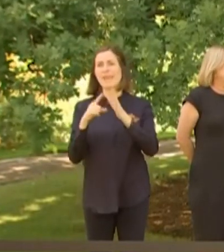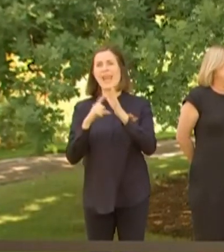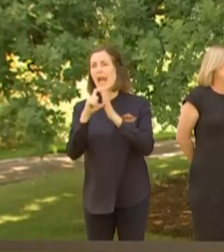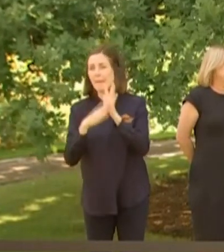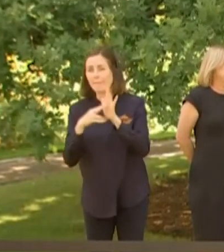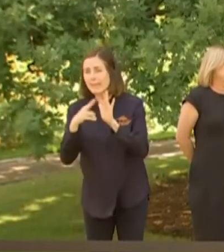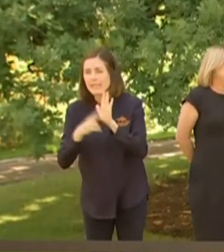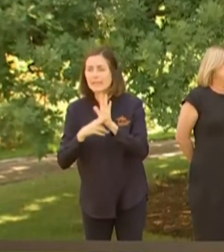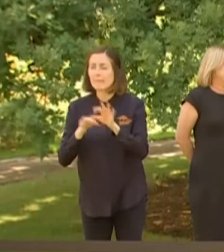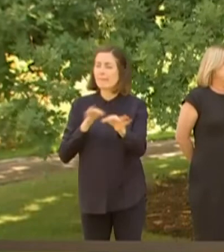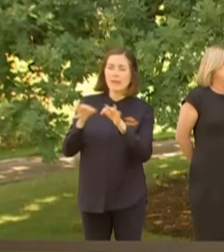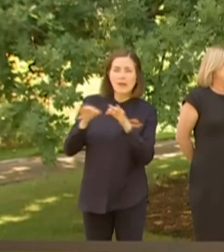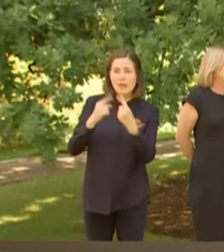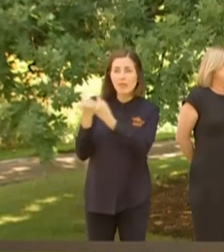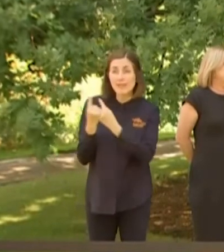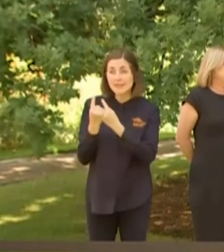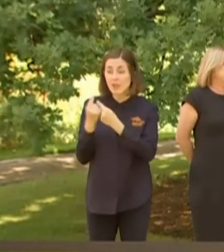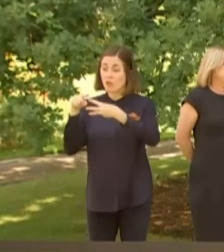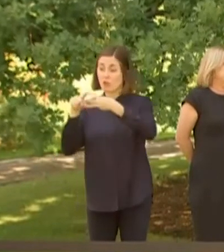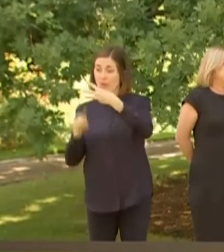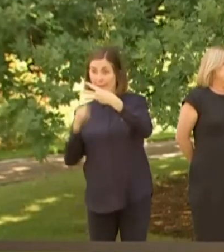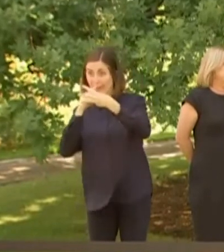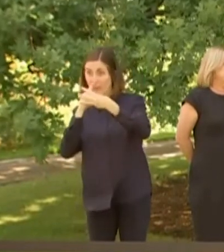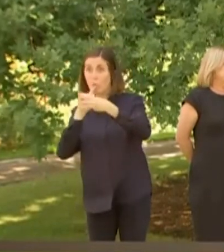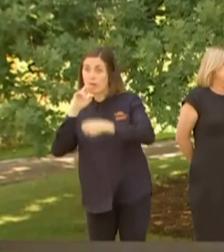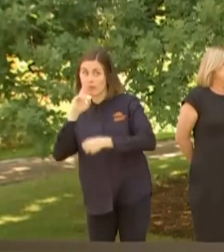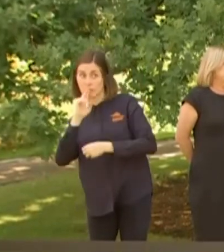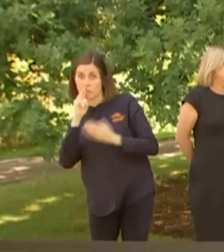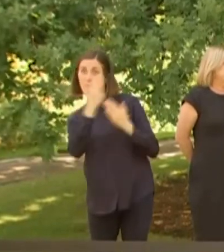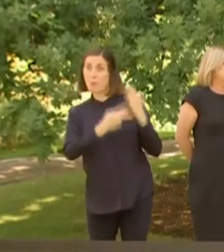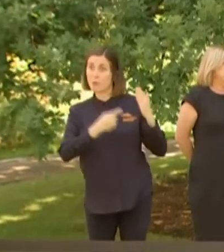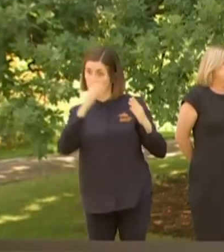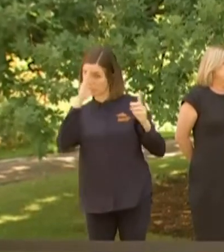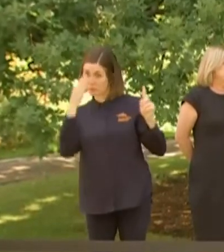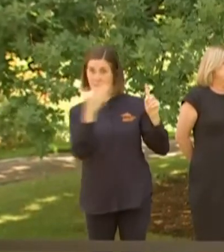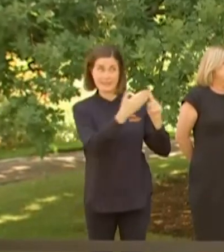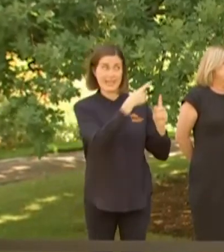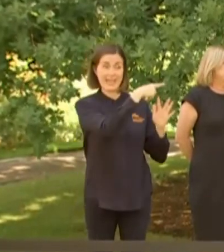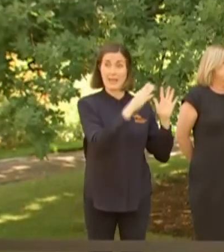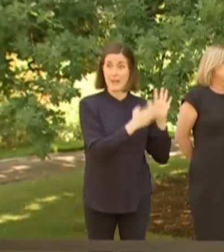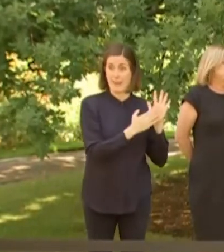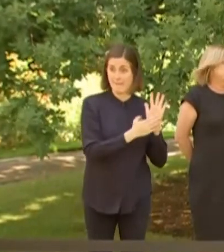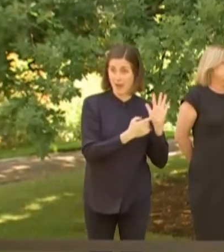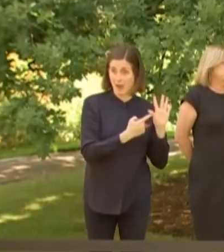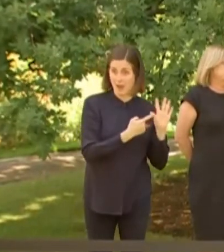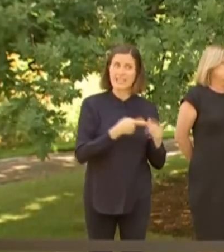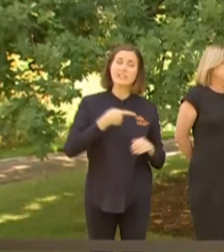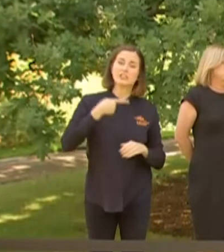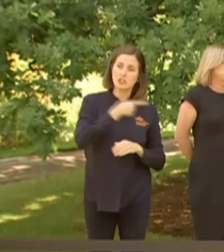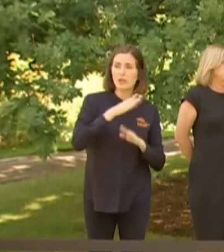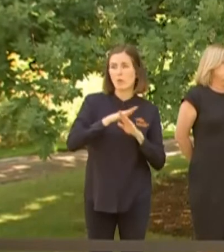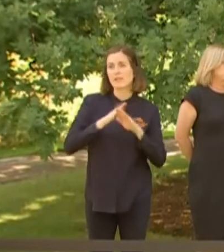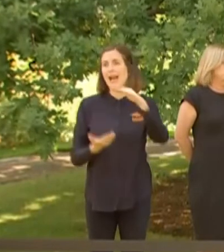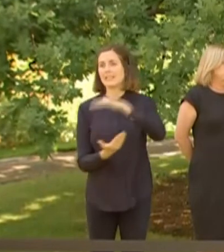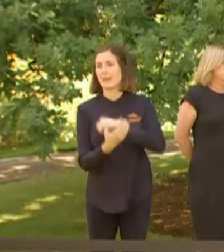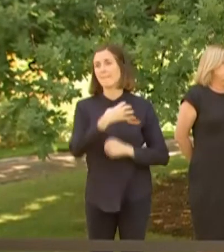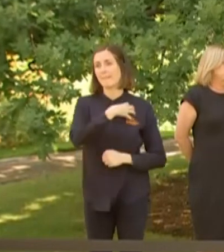things. And those three will all report up to Emma, who in turn reports to the Minister directly. So it's about putting in